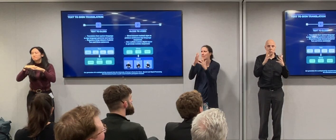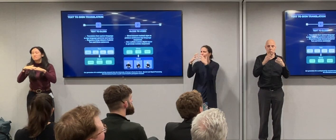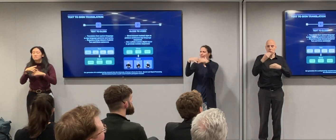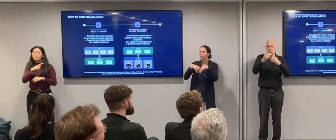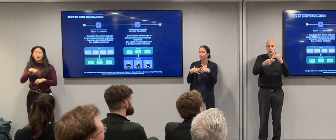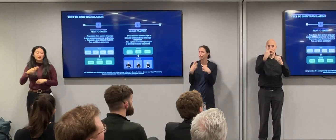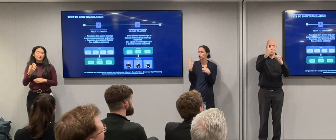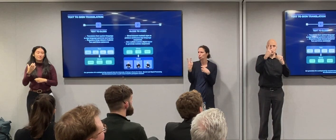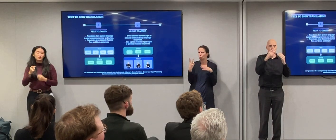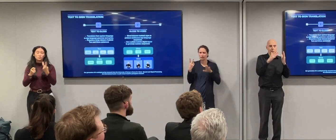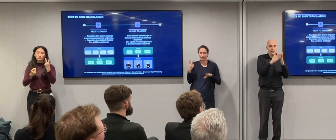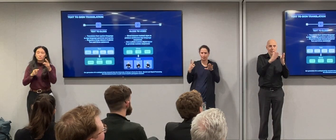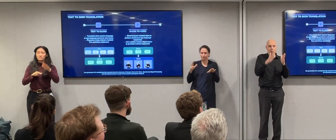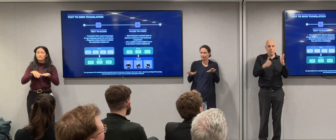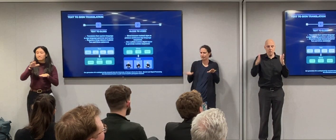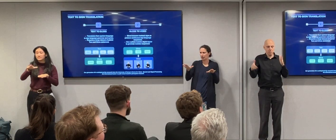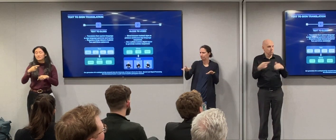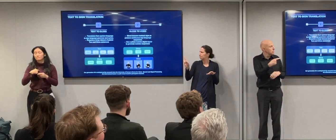steps.